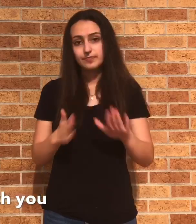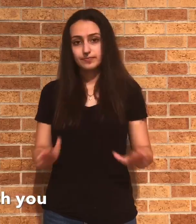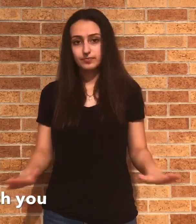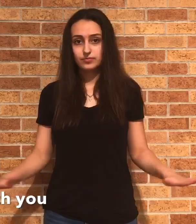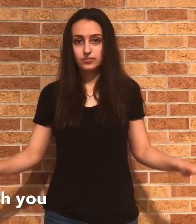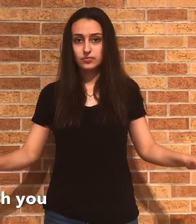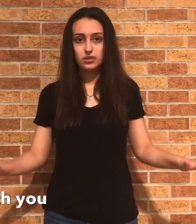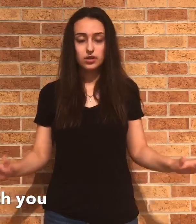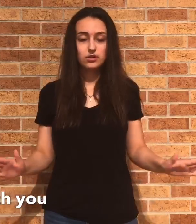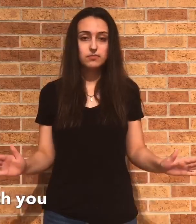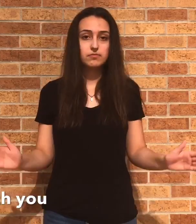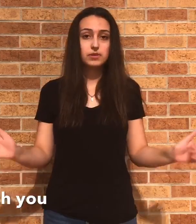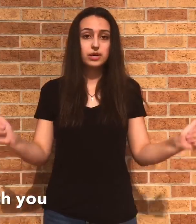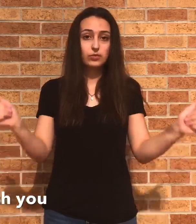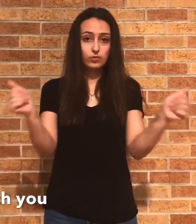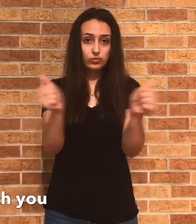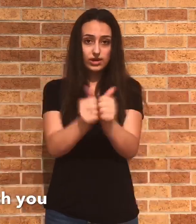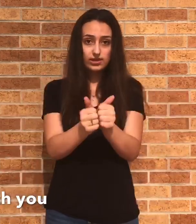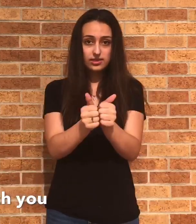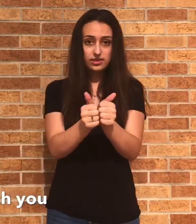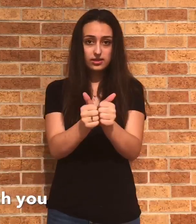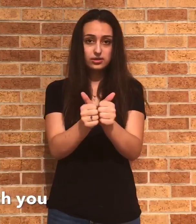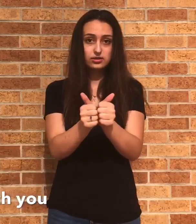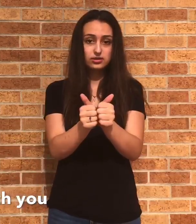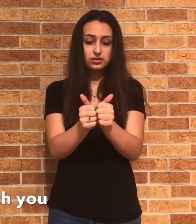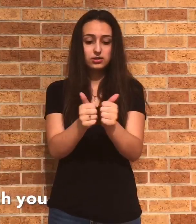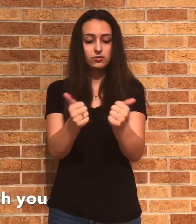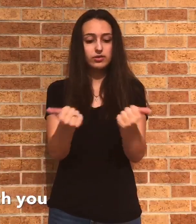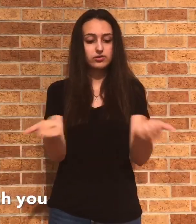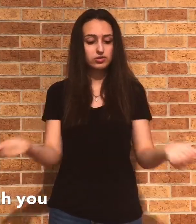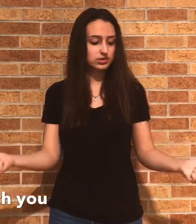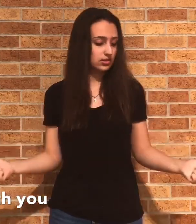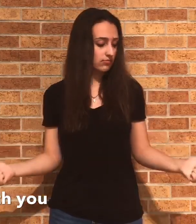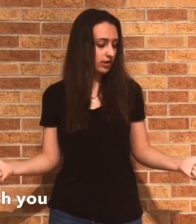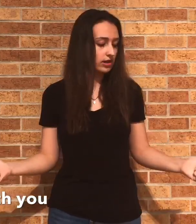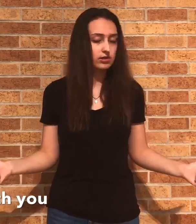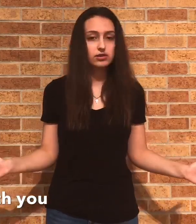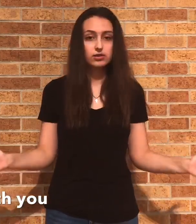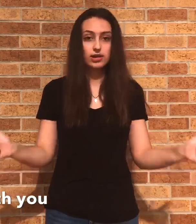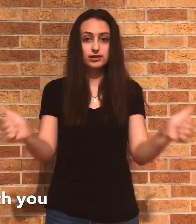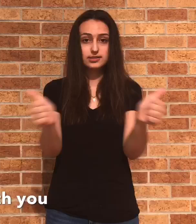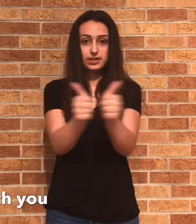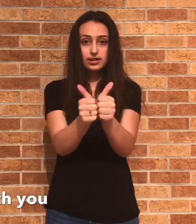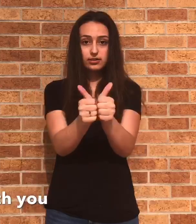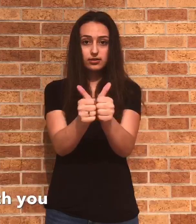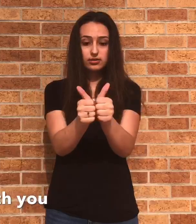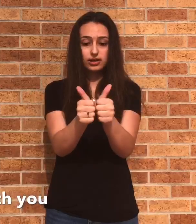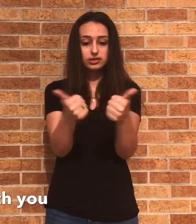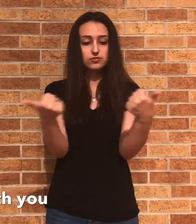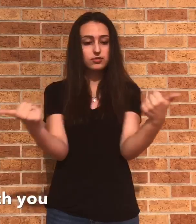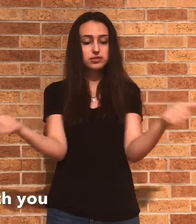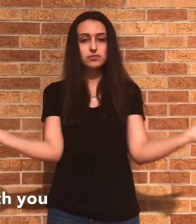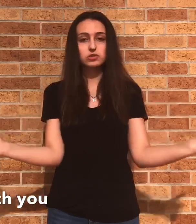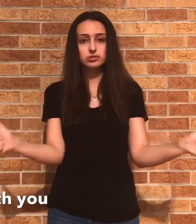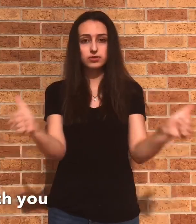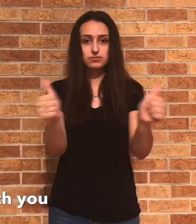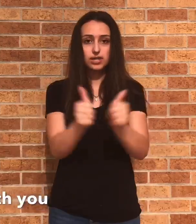be with. With you're just going to bring your hands together, like two thumbs up and just bring them together.